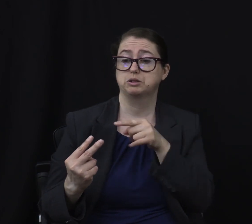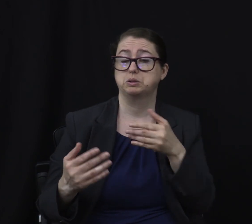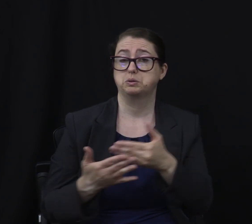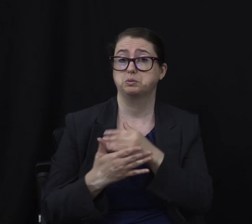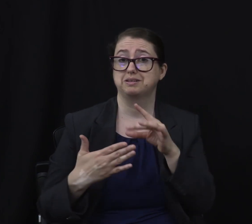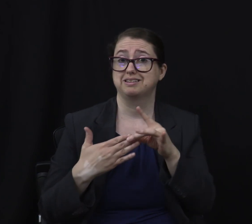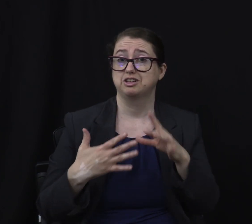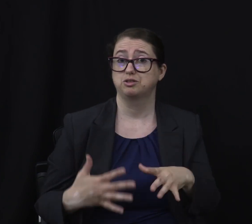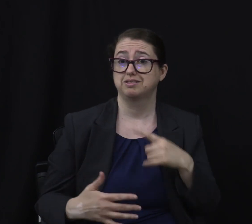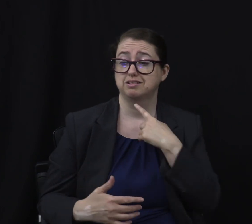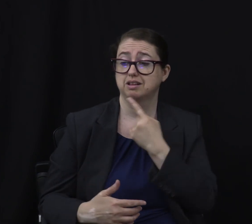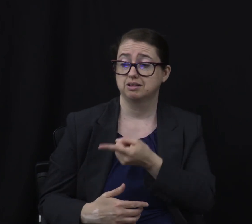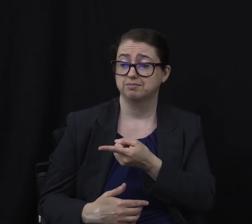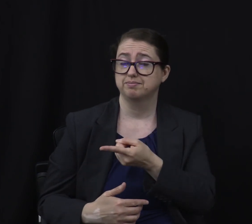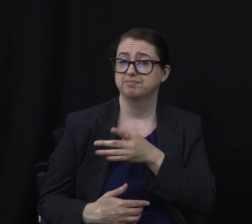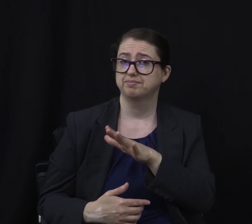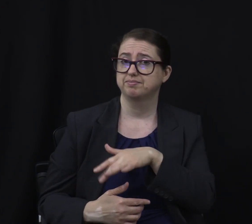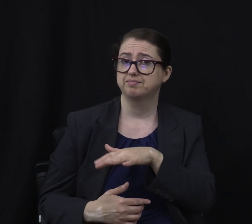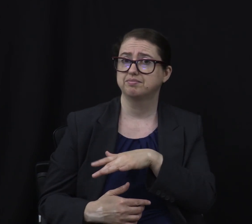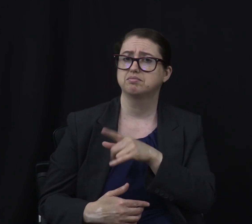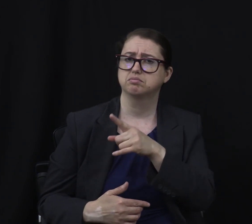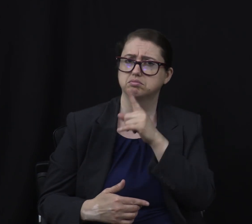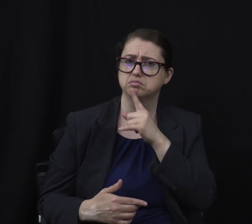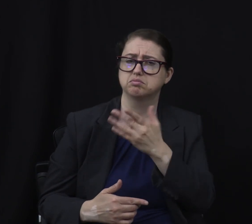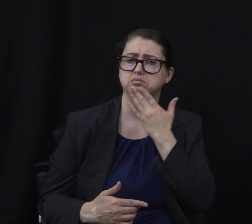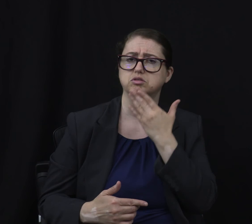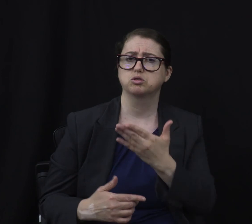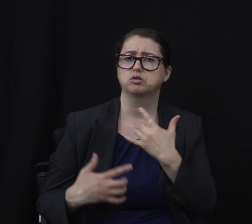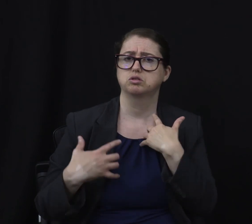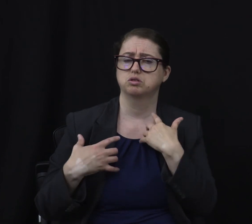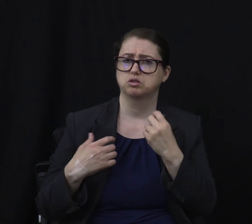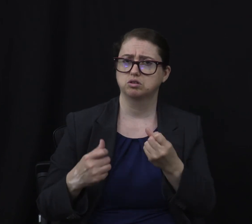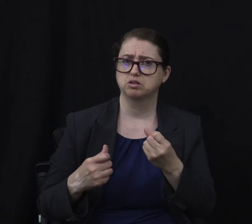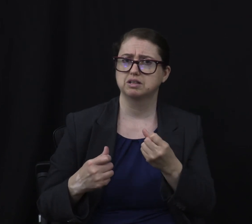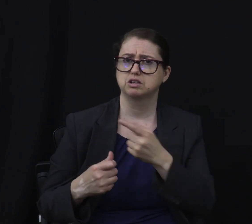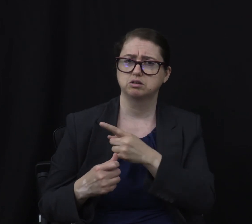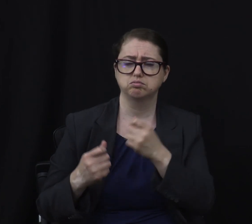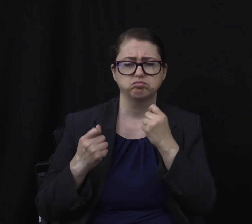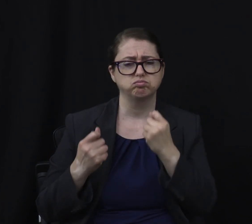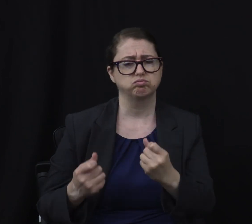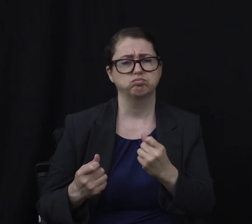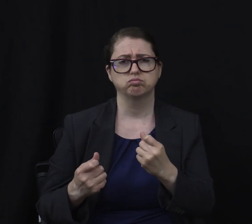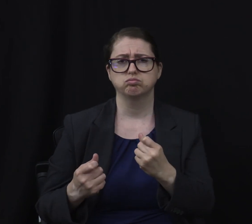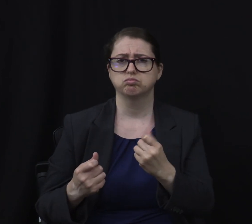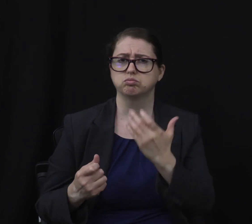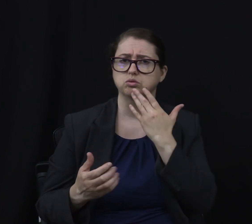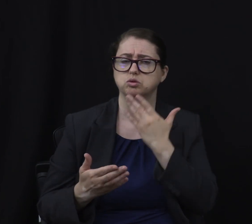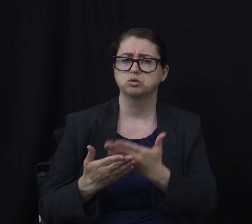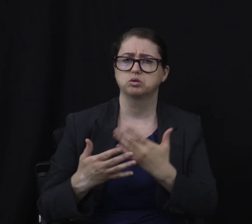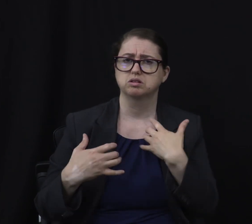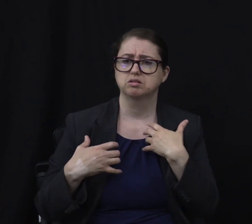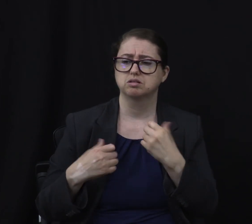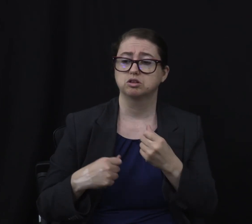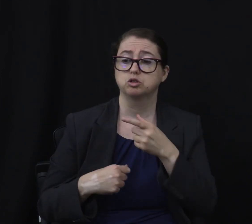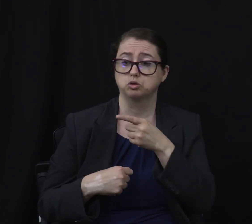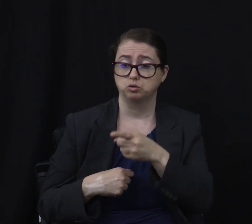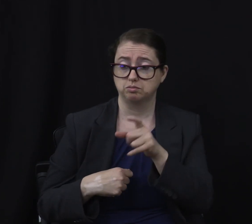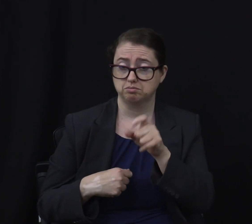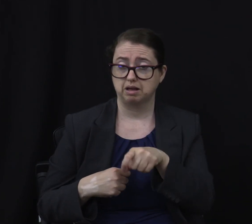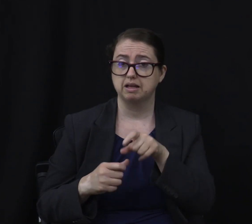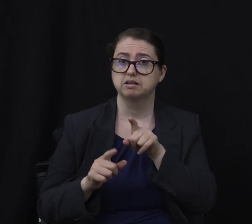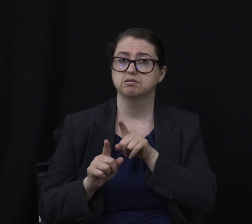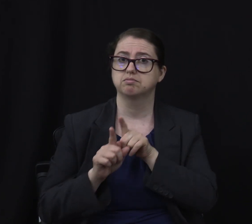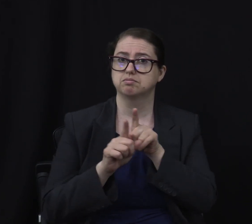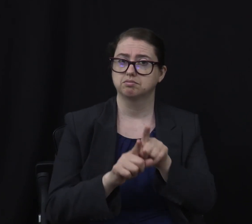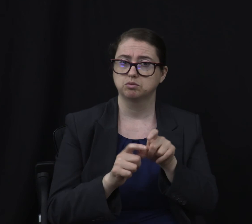He says, be of good courage. Be strong and of good courage. For thou must go with this people into the land